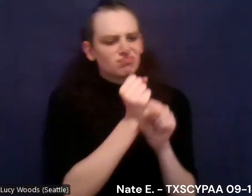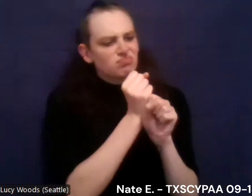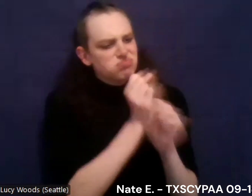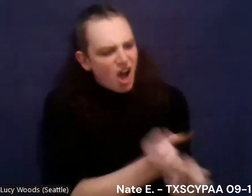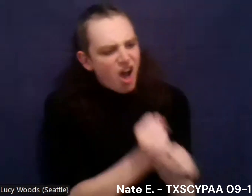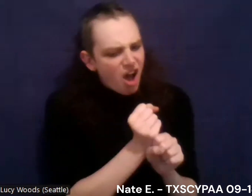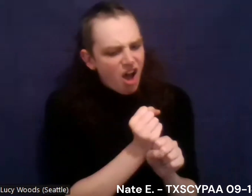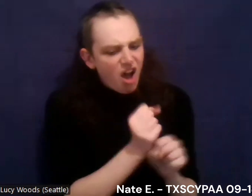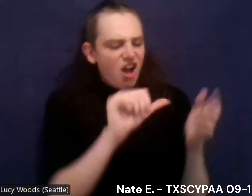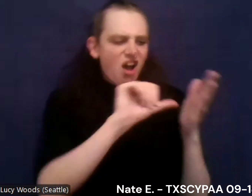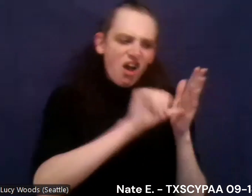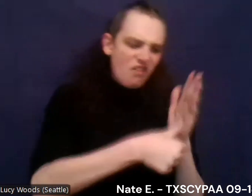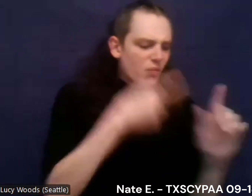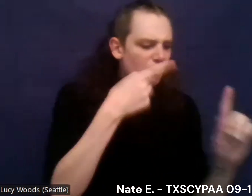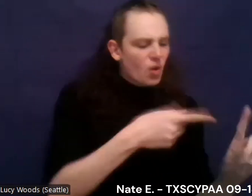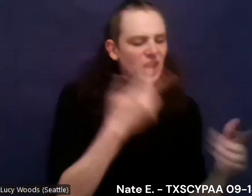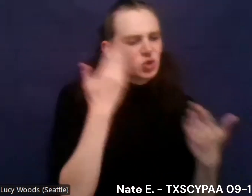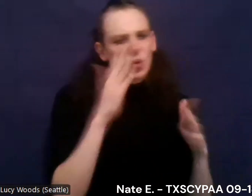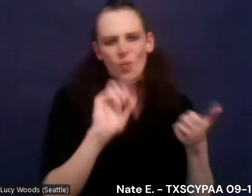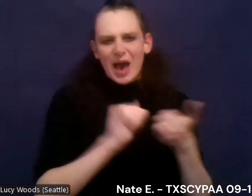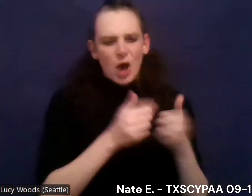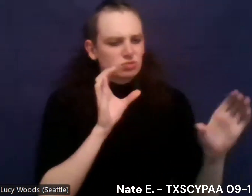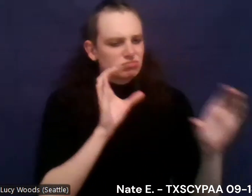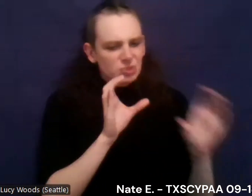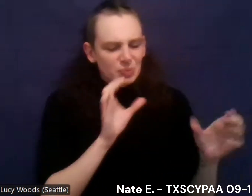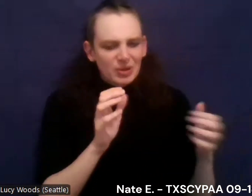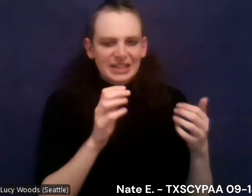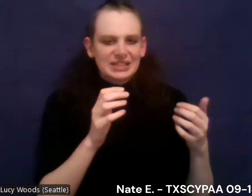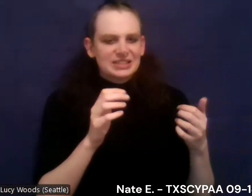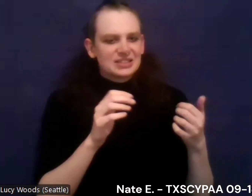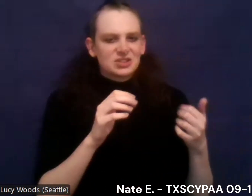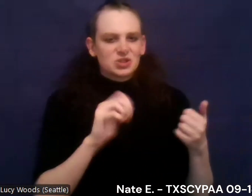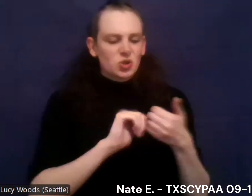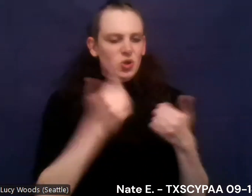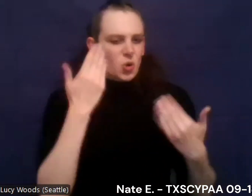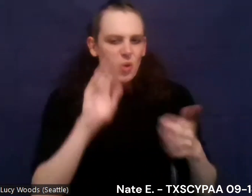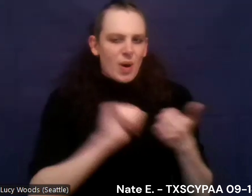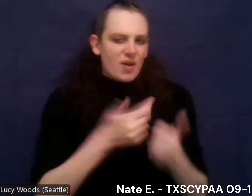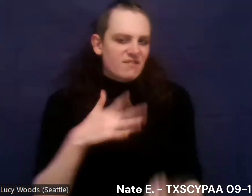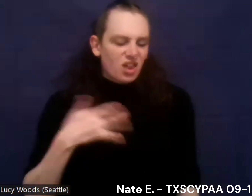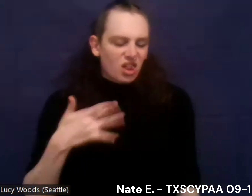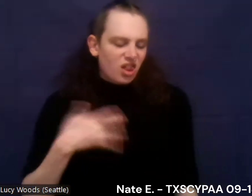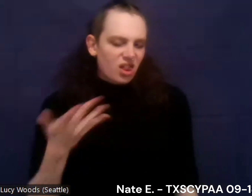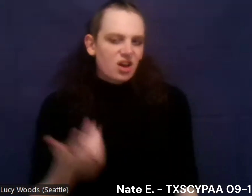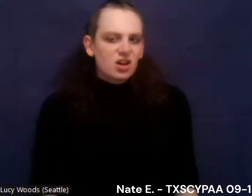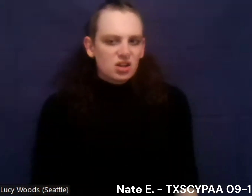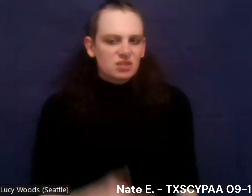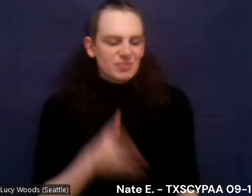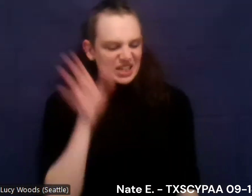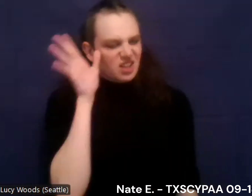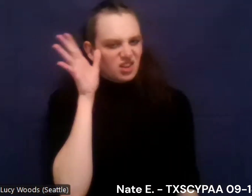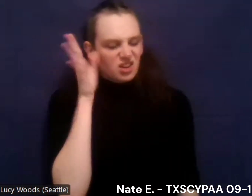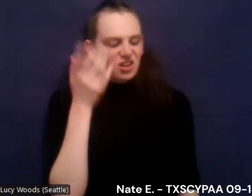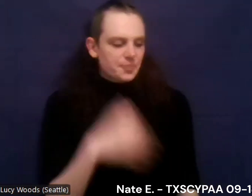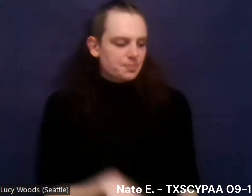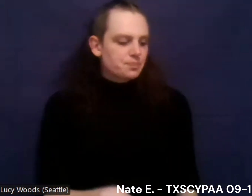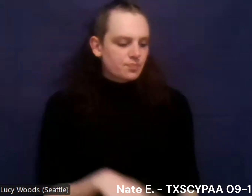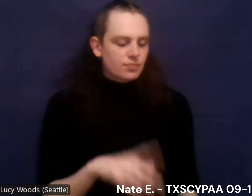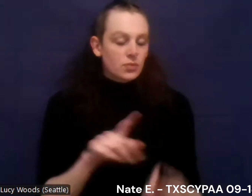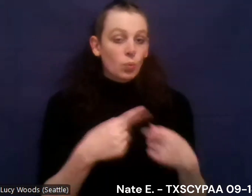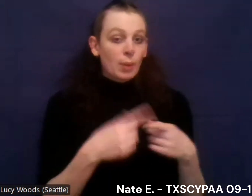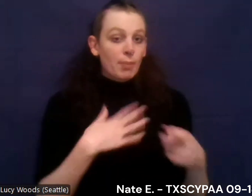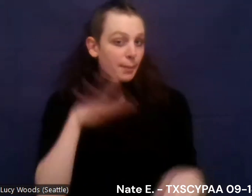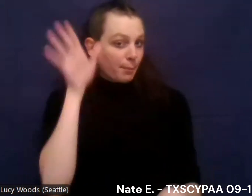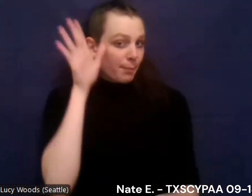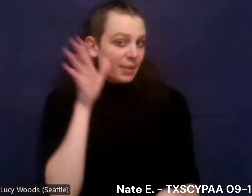point across, doesn't really know how to talk and doesn't have feelings and, all that. And when my parents got divorced, I know I took it very